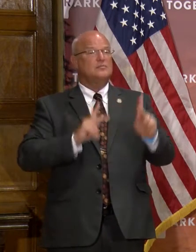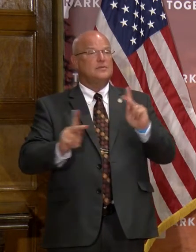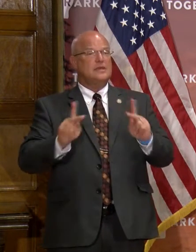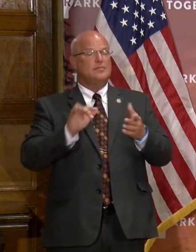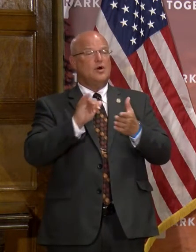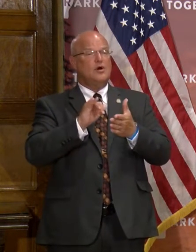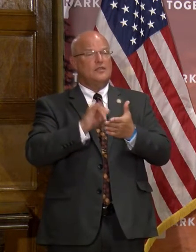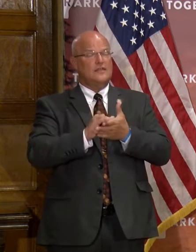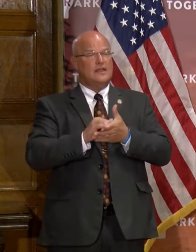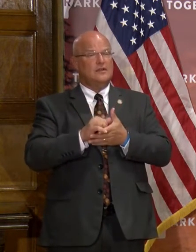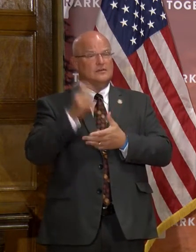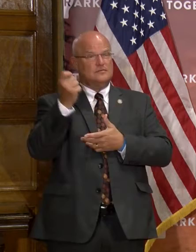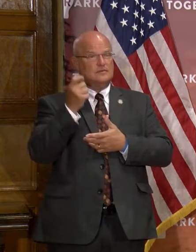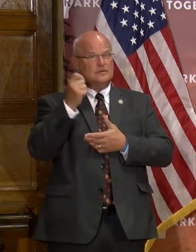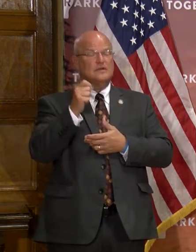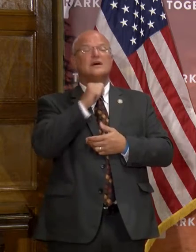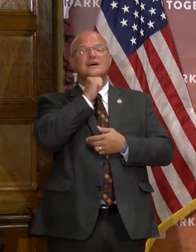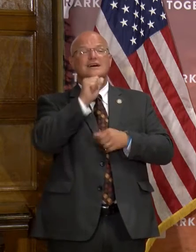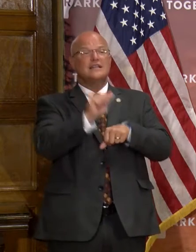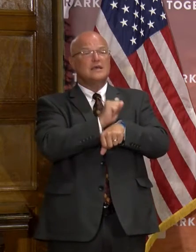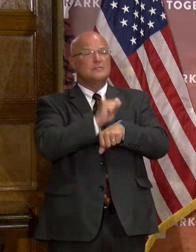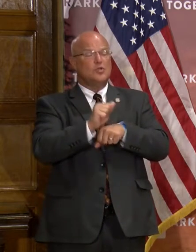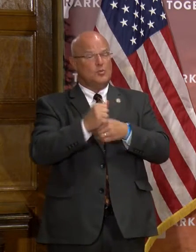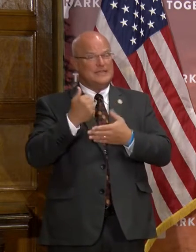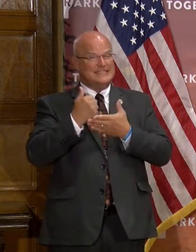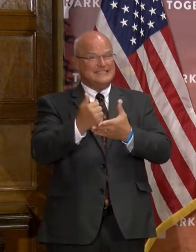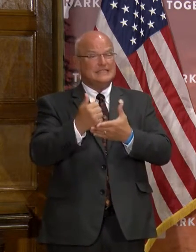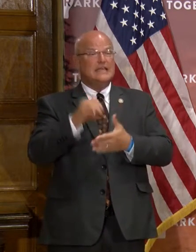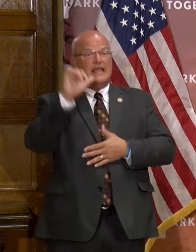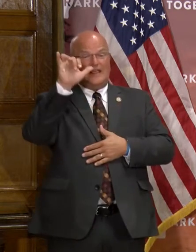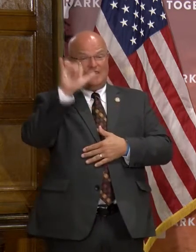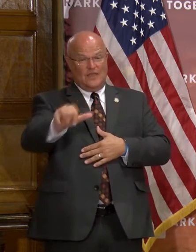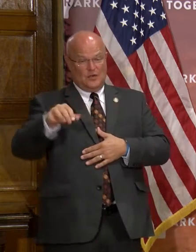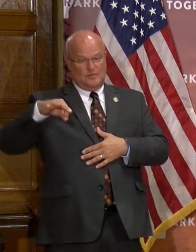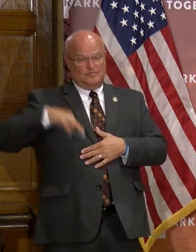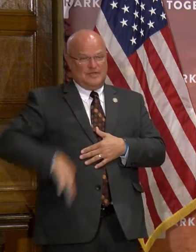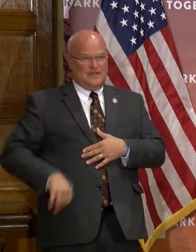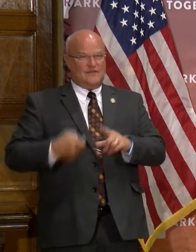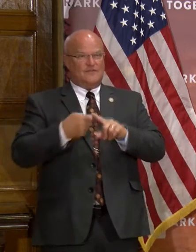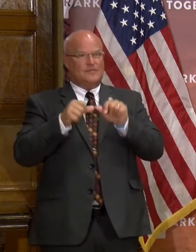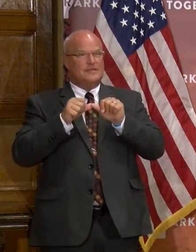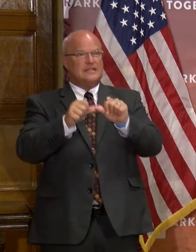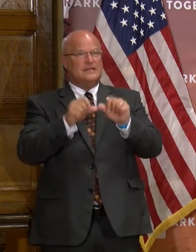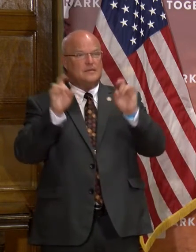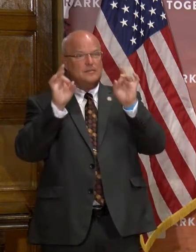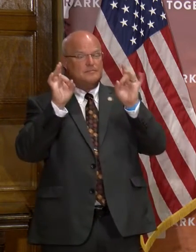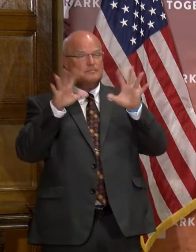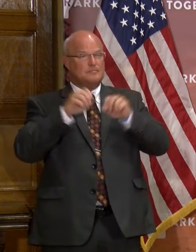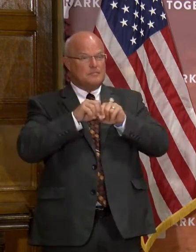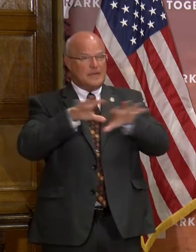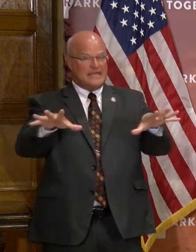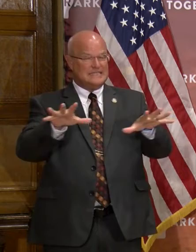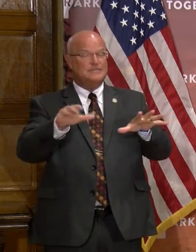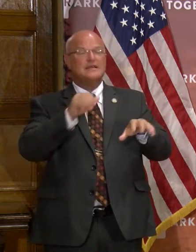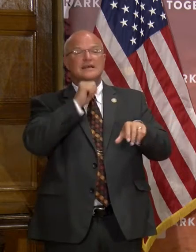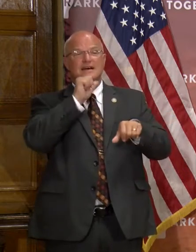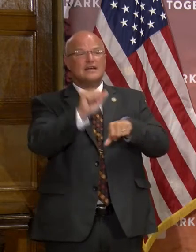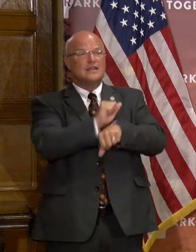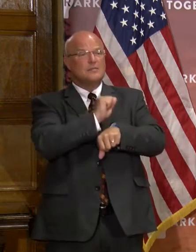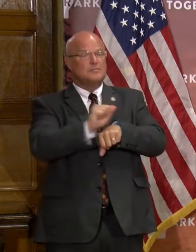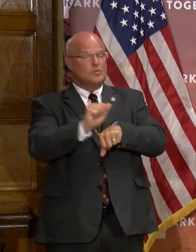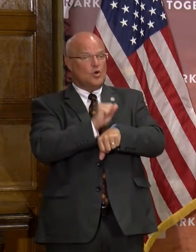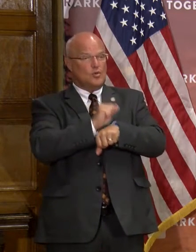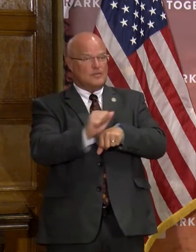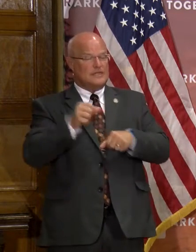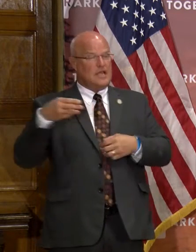Arkansans on unemployment assistance that would benefit from a continuation of the pandemic unemployment compensation,